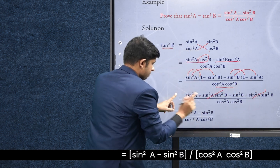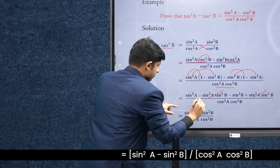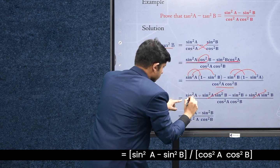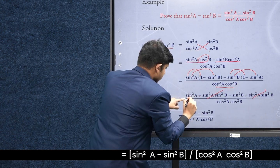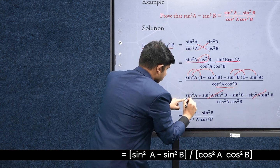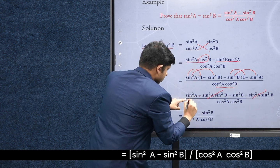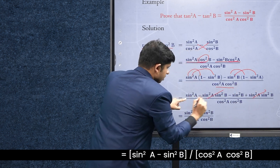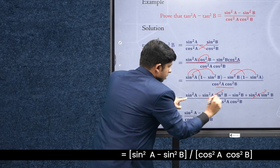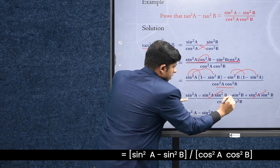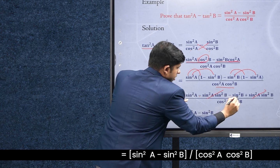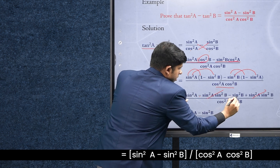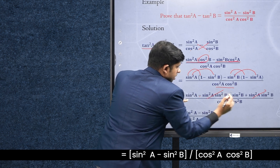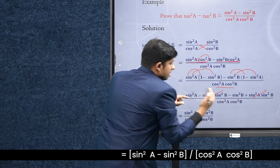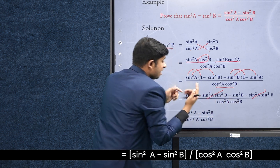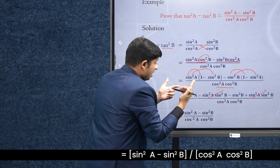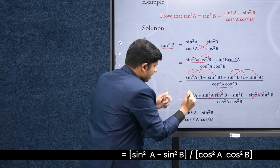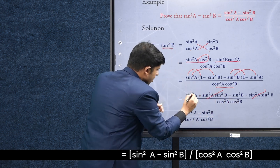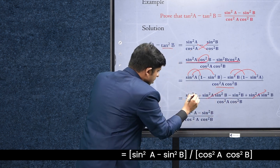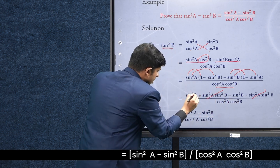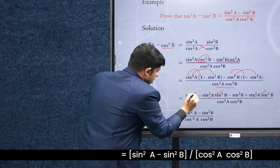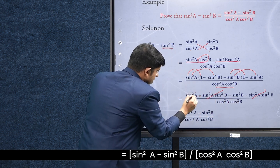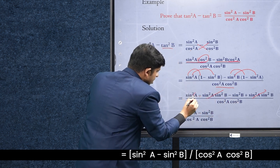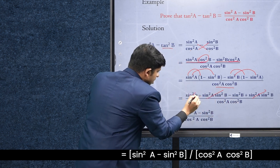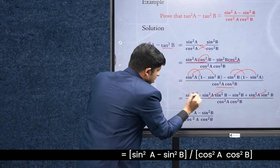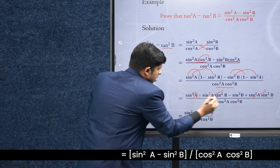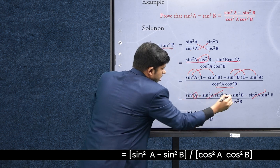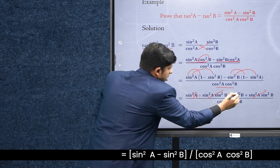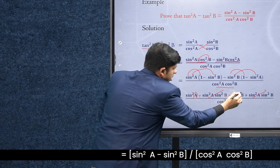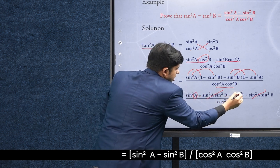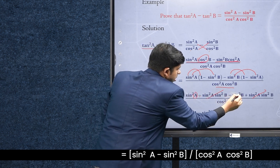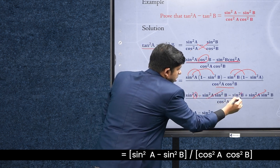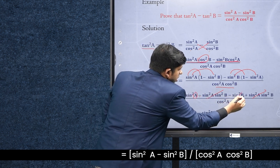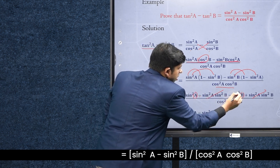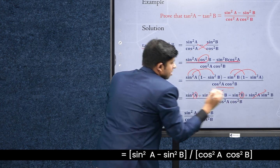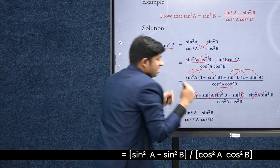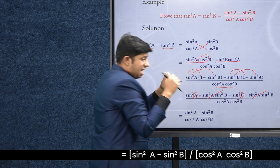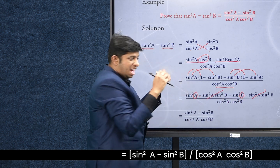sin square A minus sin square B by cos square A into cos square B.